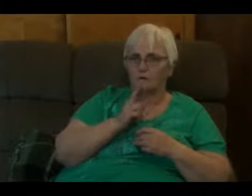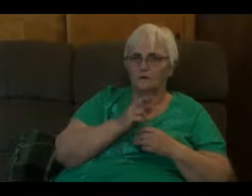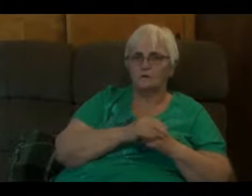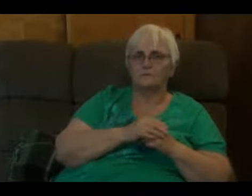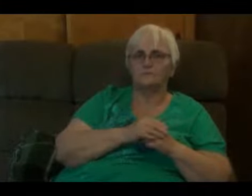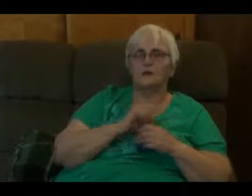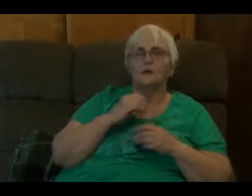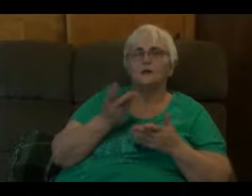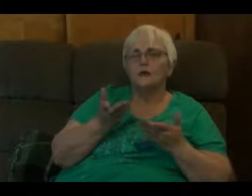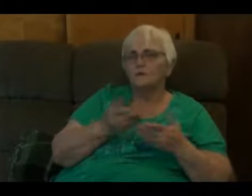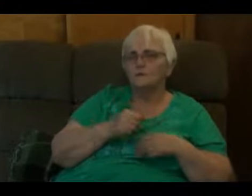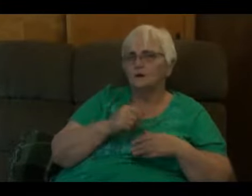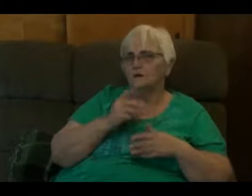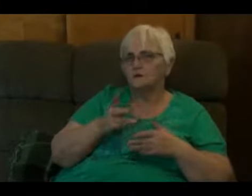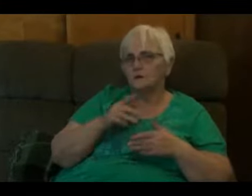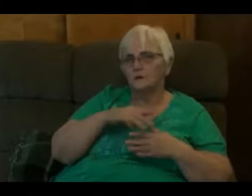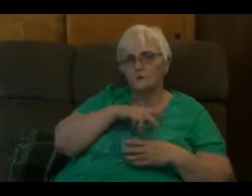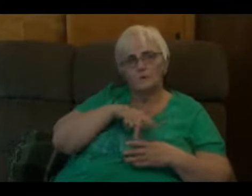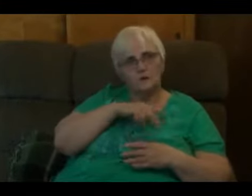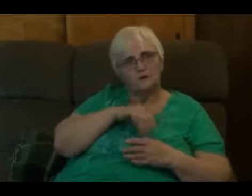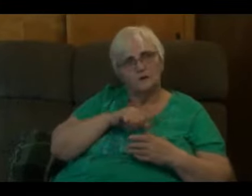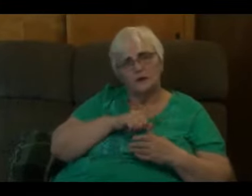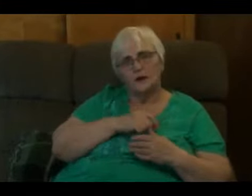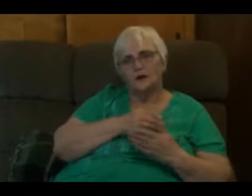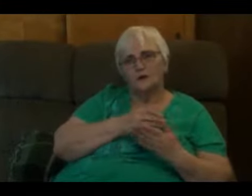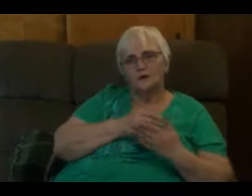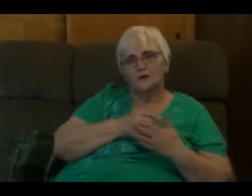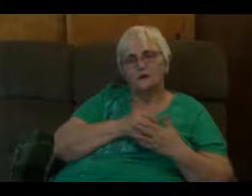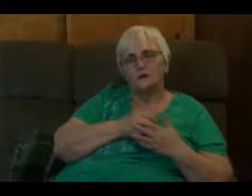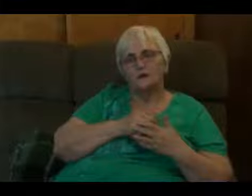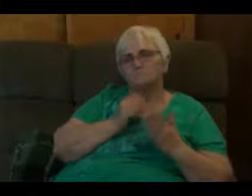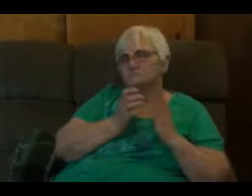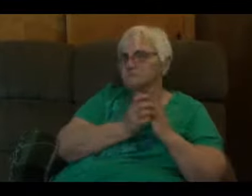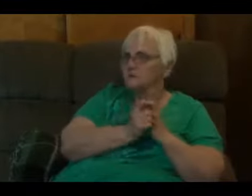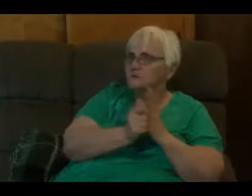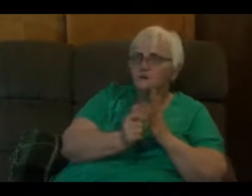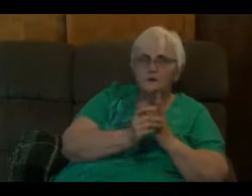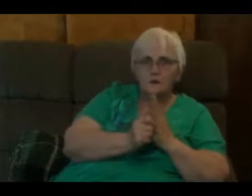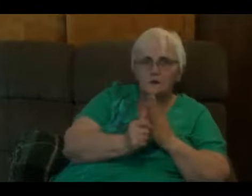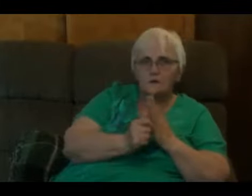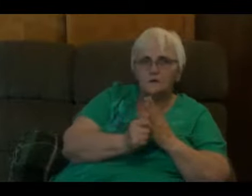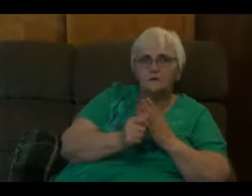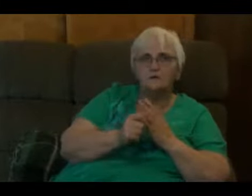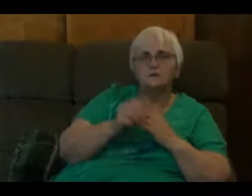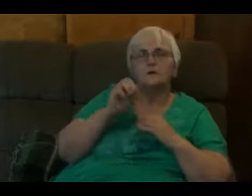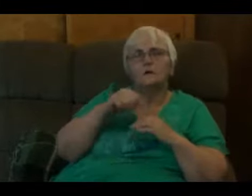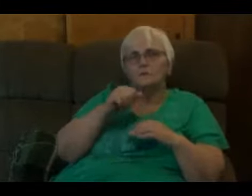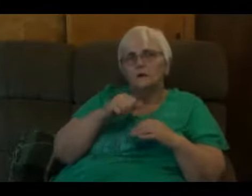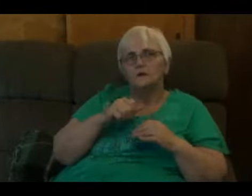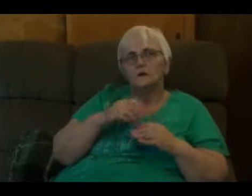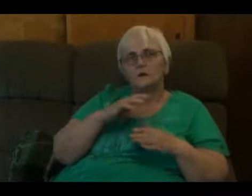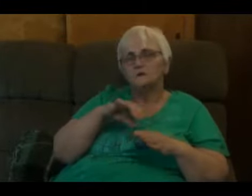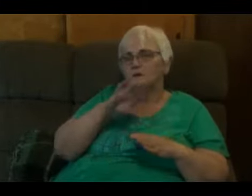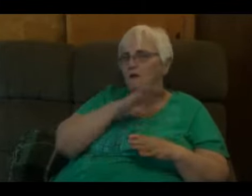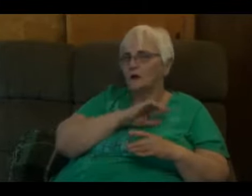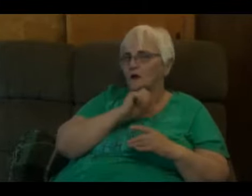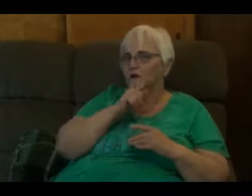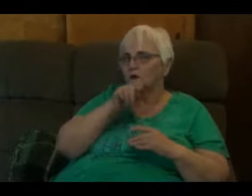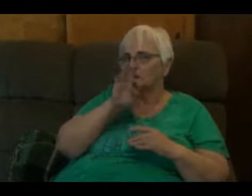He gave us certain personality traits, talents, abilities, character traits in each one of